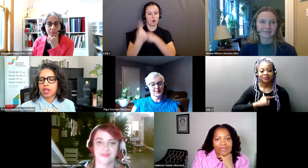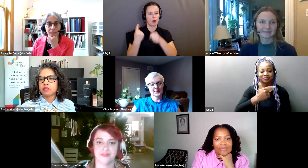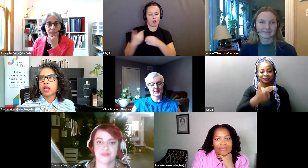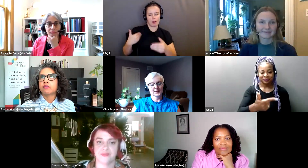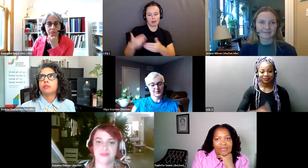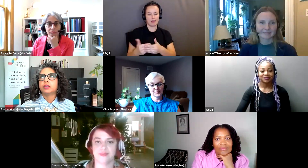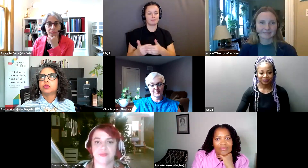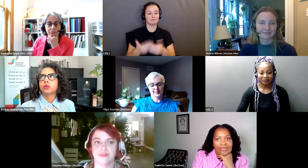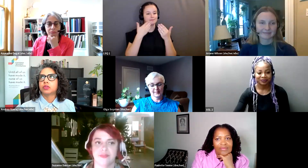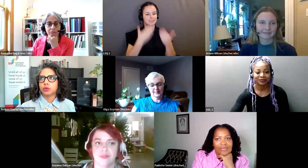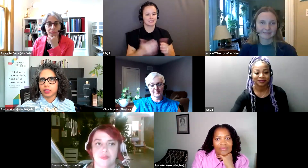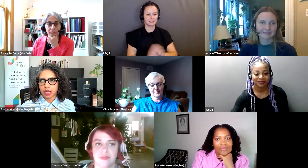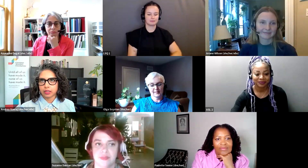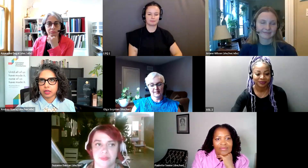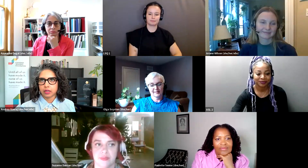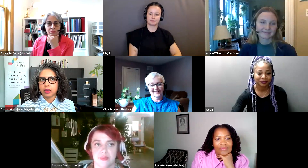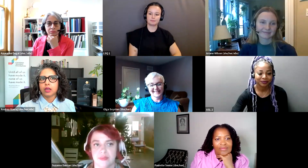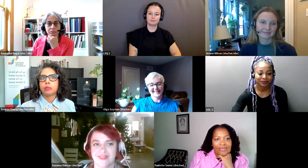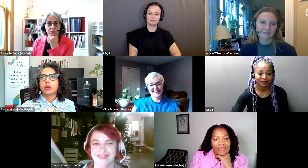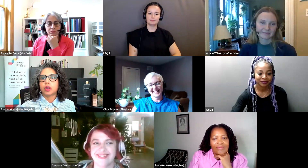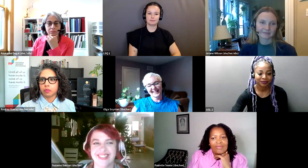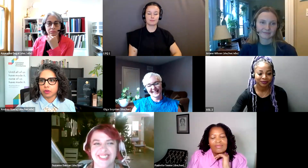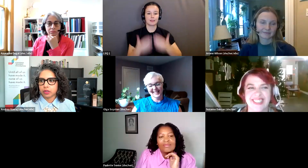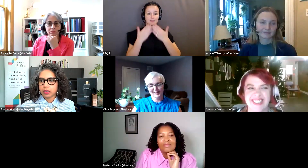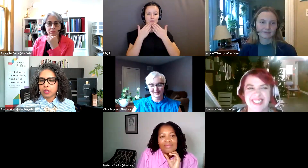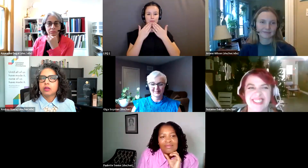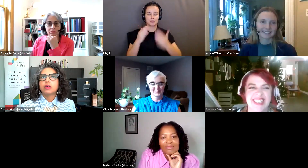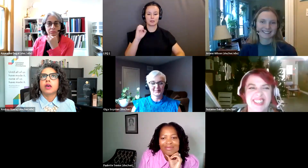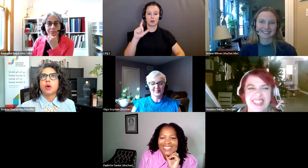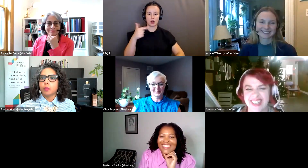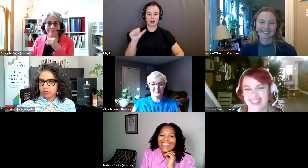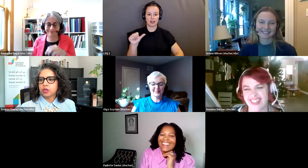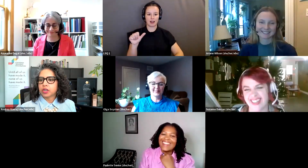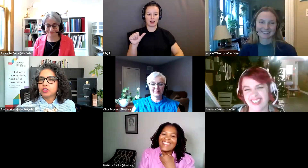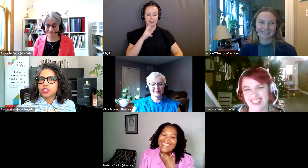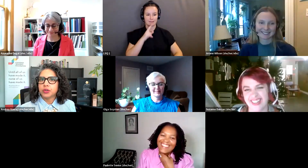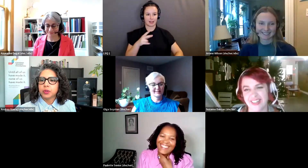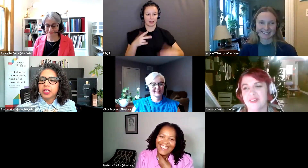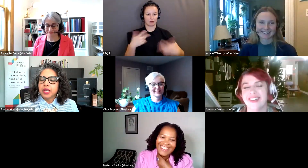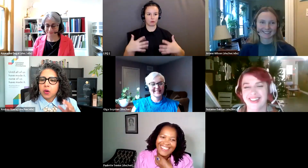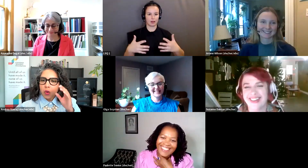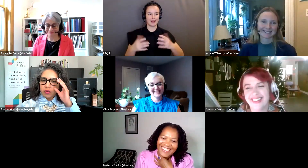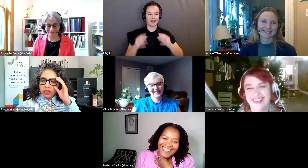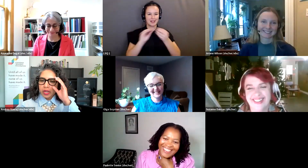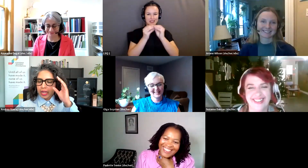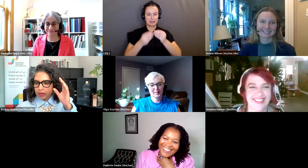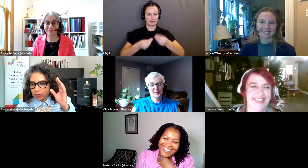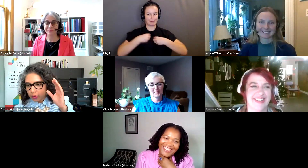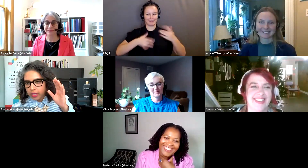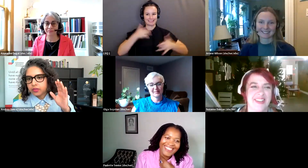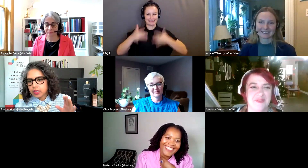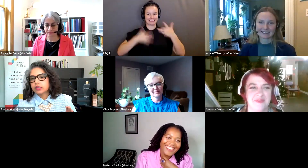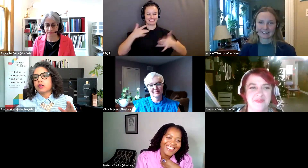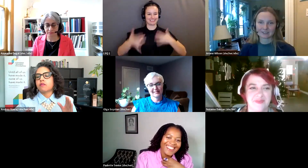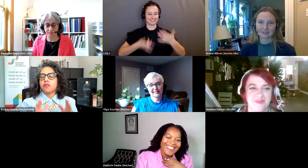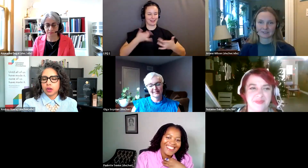Olga. Never have I been so enthusiastic about numbers, apart from talking to you. Over to Anu.